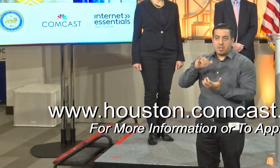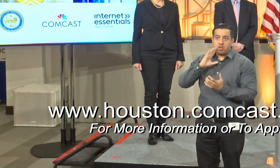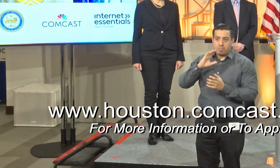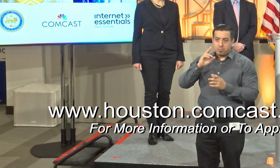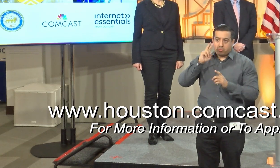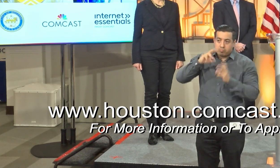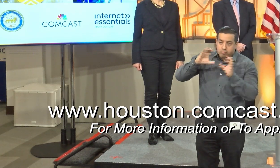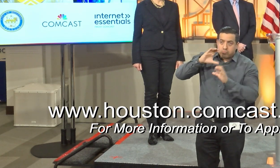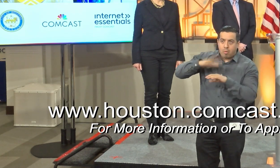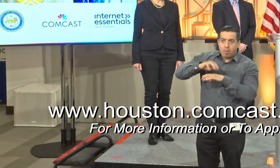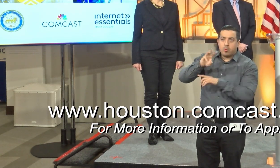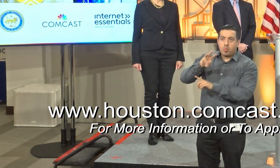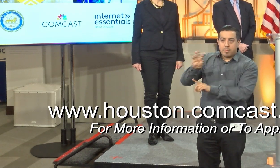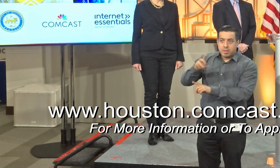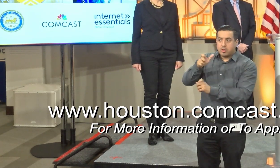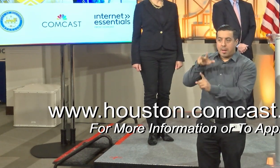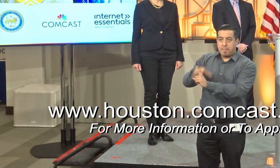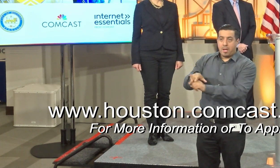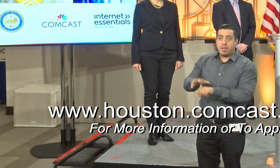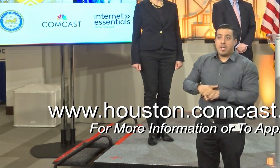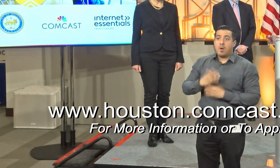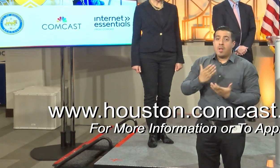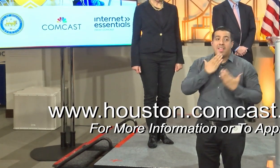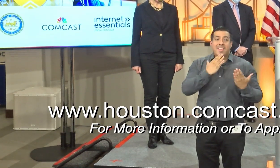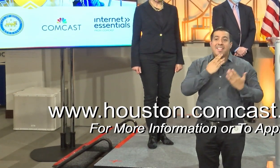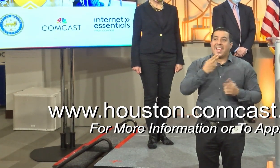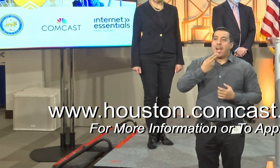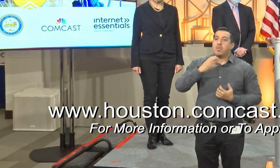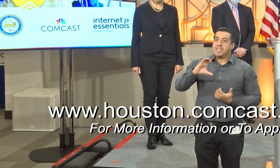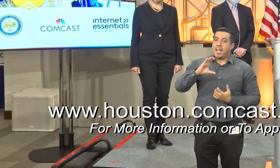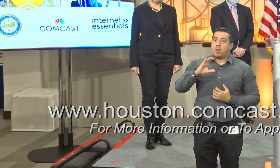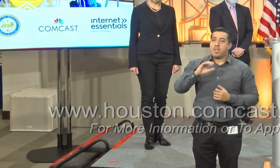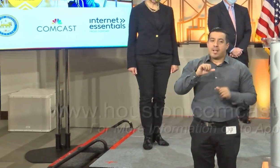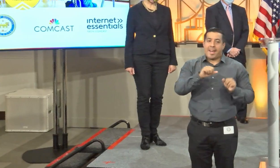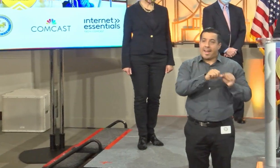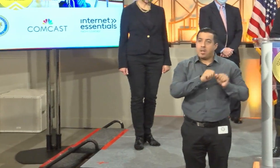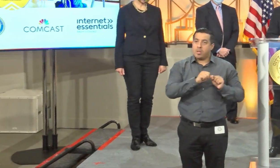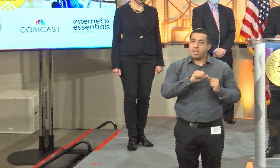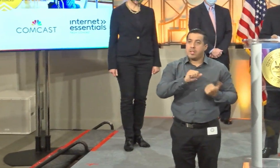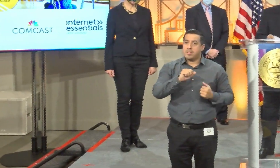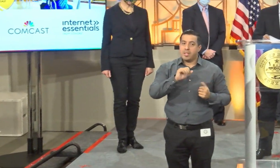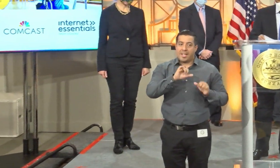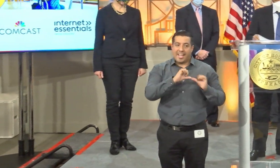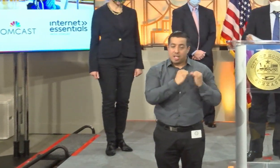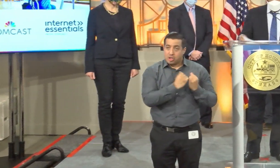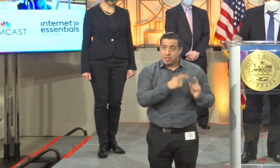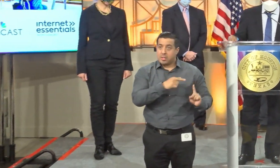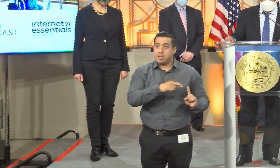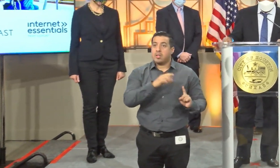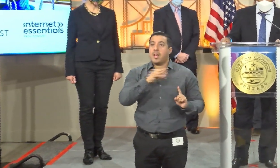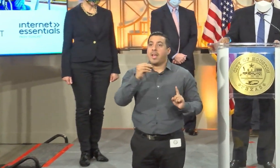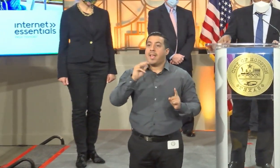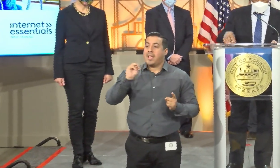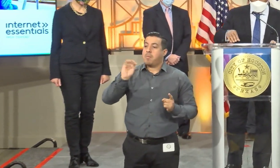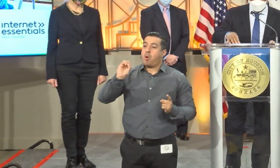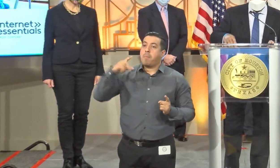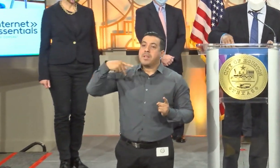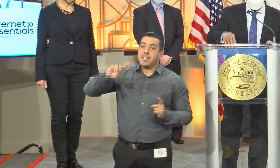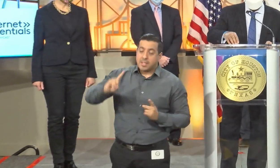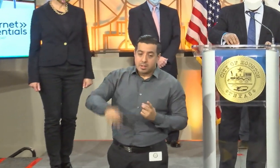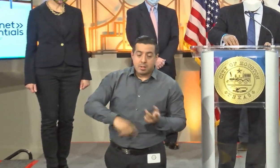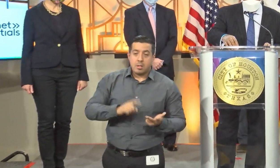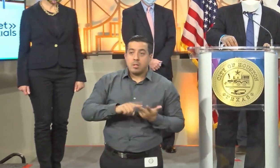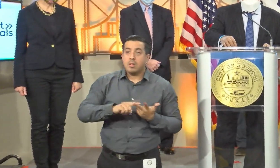houston.comcast.com. And I also want to thank the Harris County Area Agency on Aging, the Mayor's Office for People with